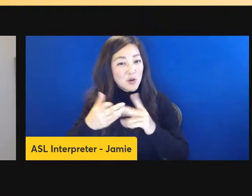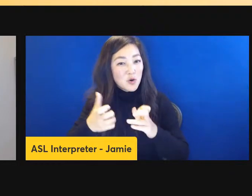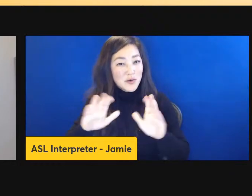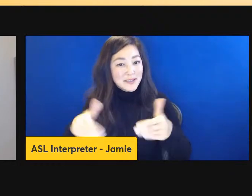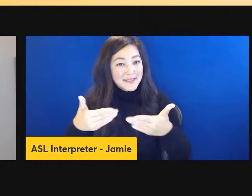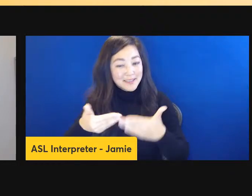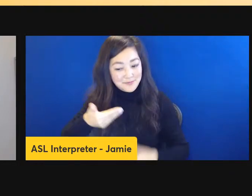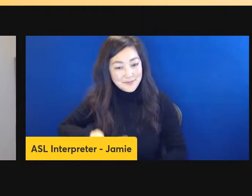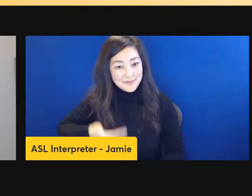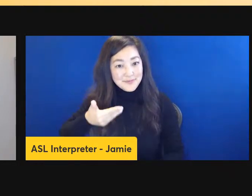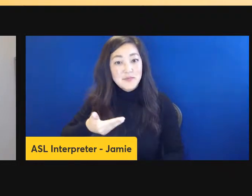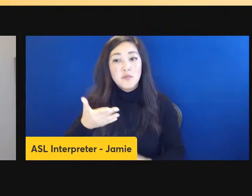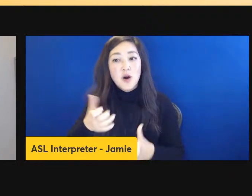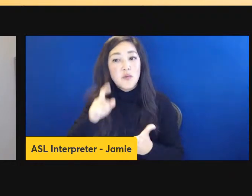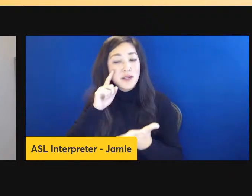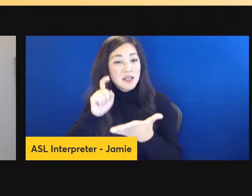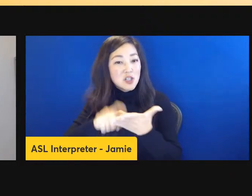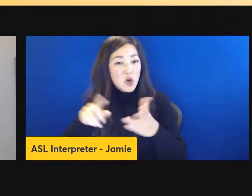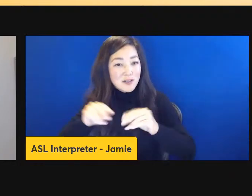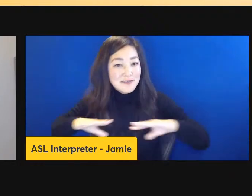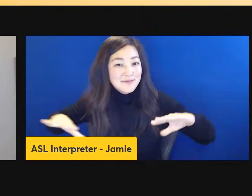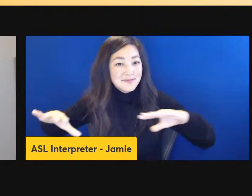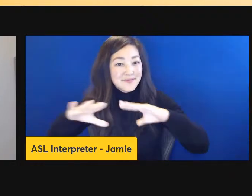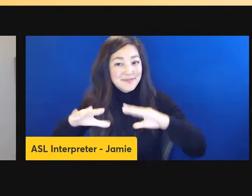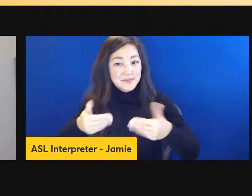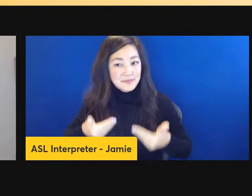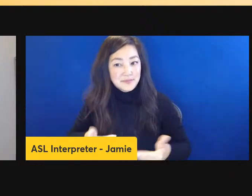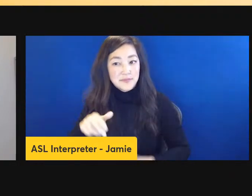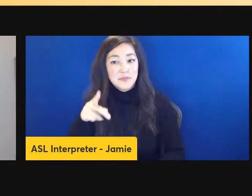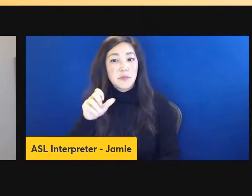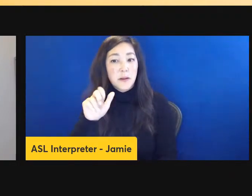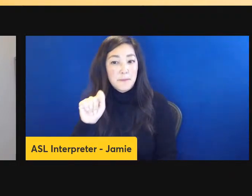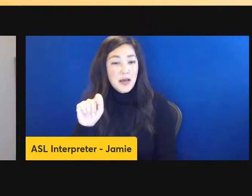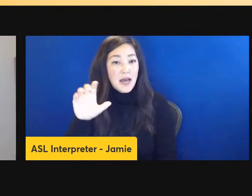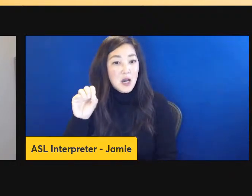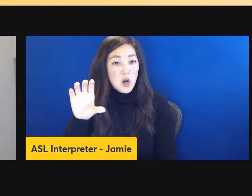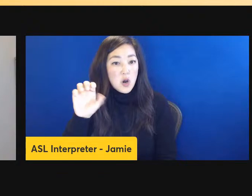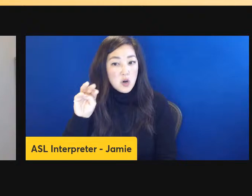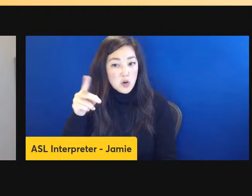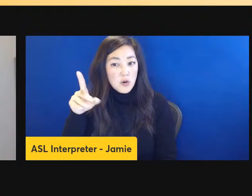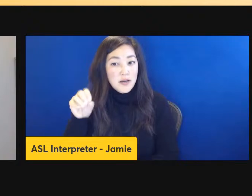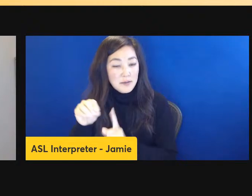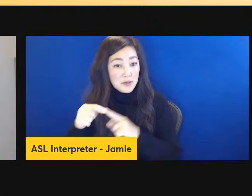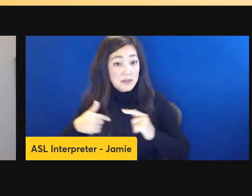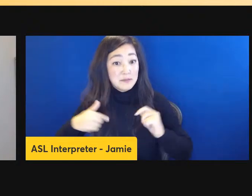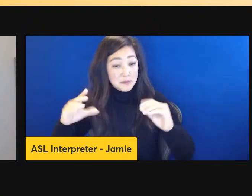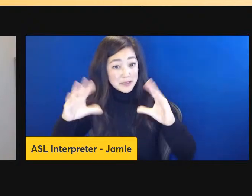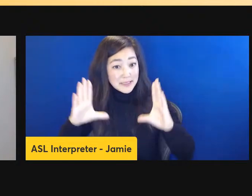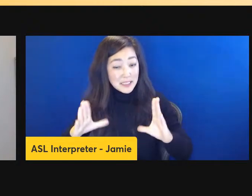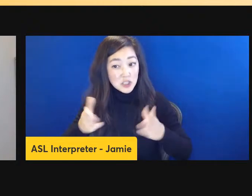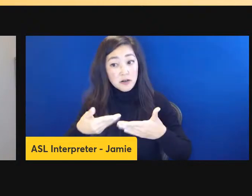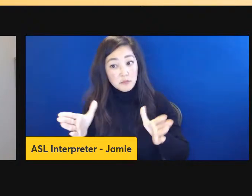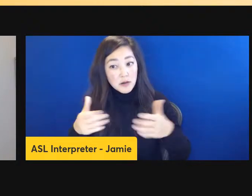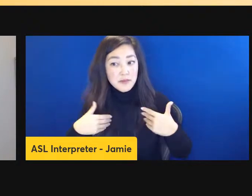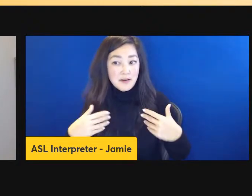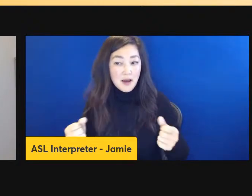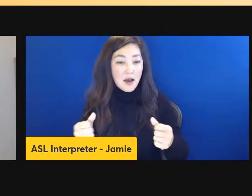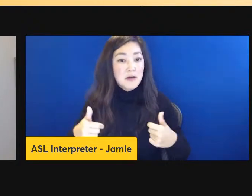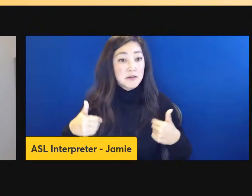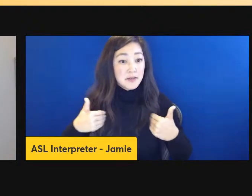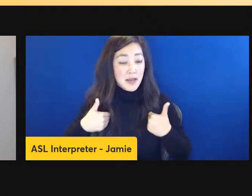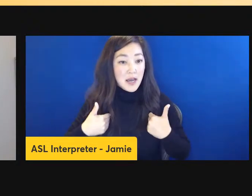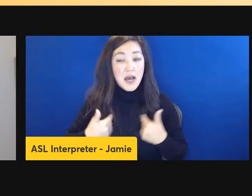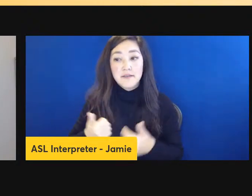and acknowledge the land. I'm Pat Ocampo. I'm a professor of public health, and I hold a